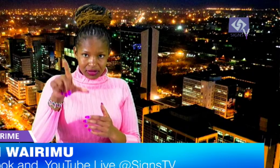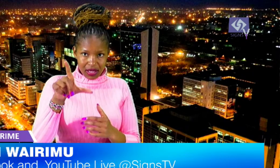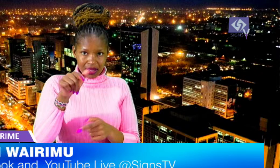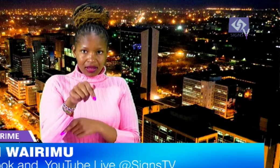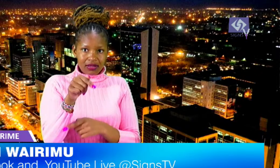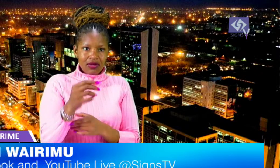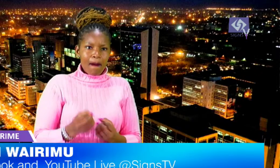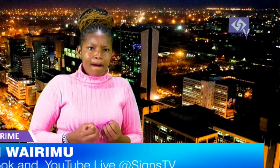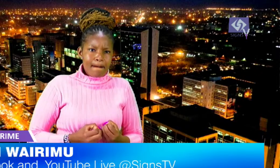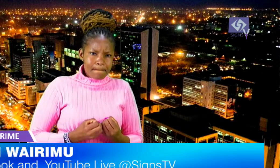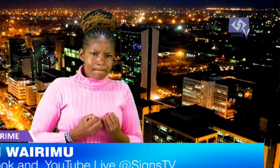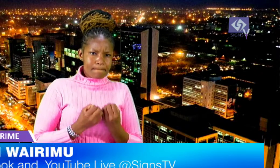lives.